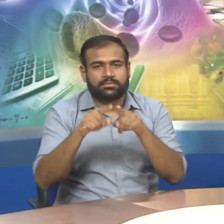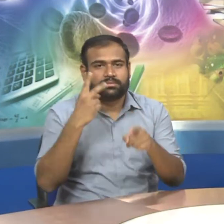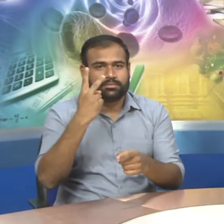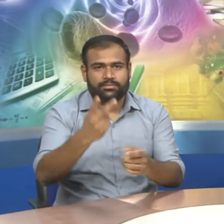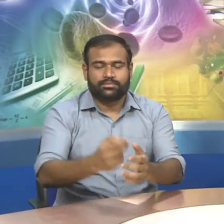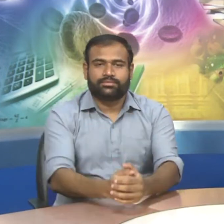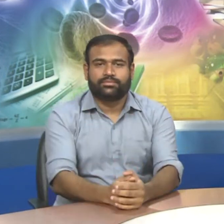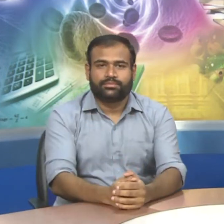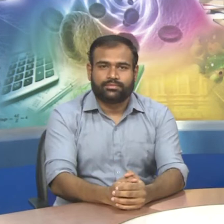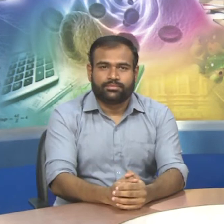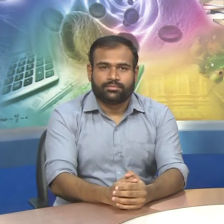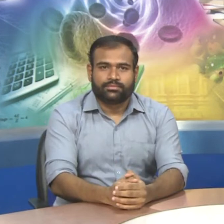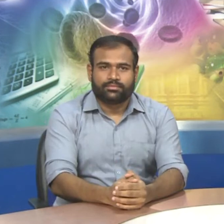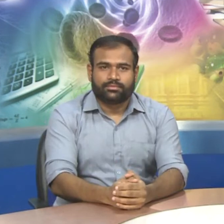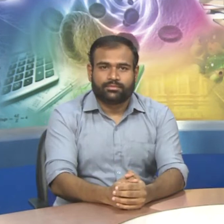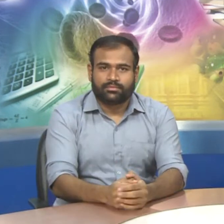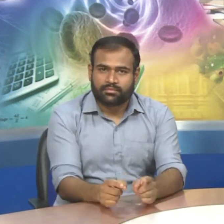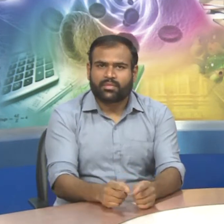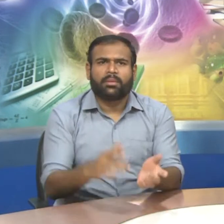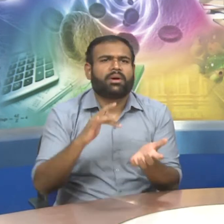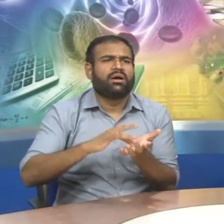Let us see some more example.